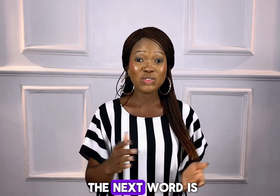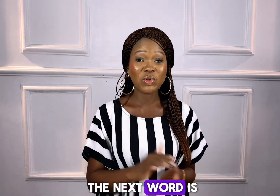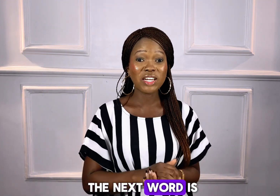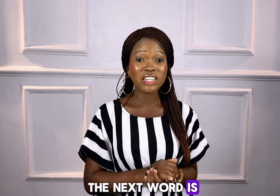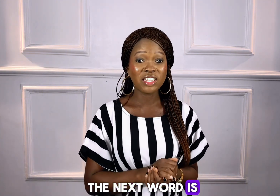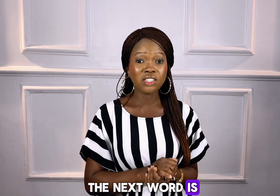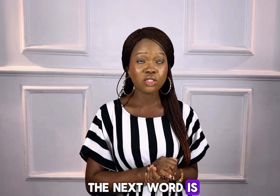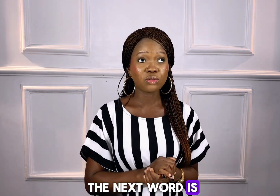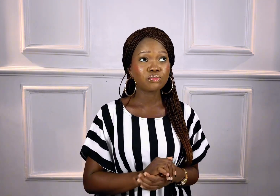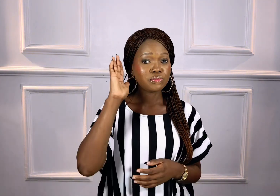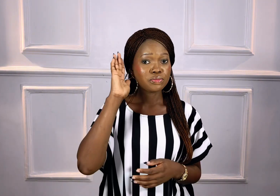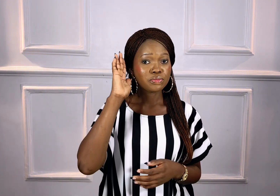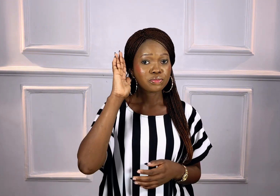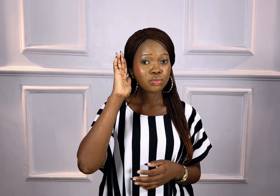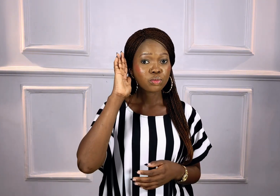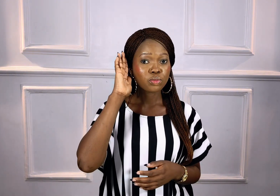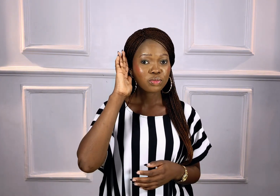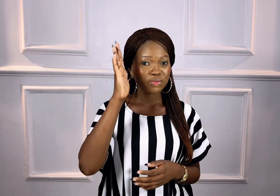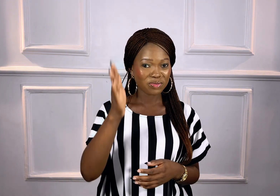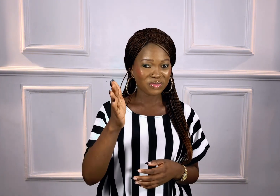word is